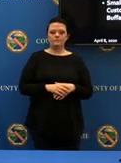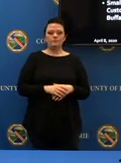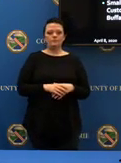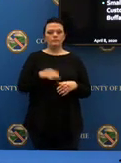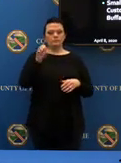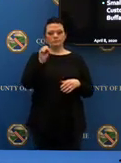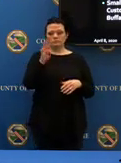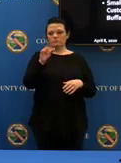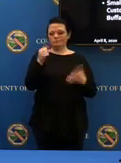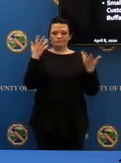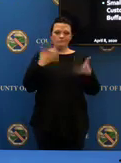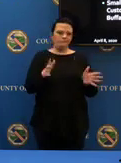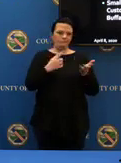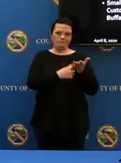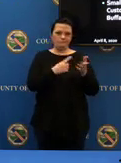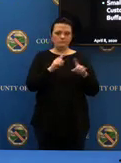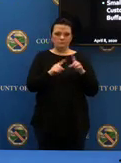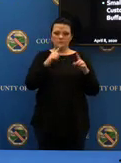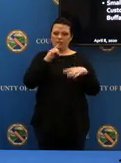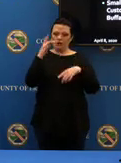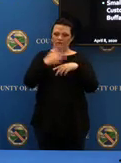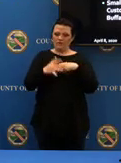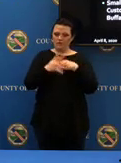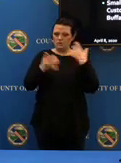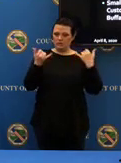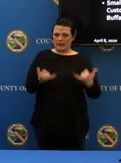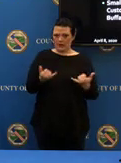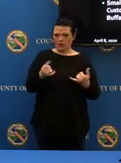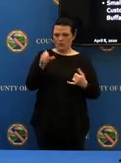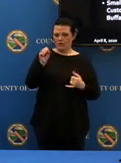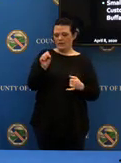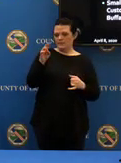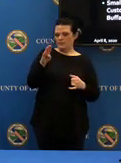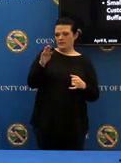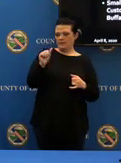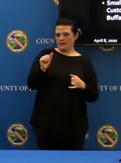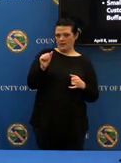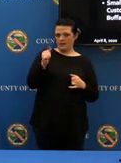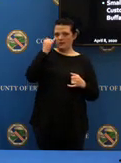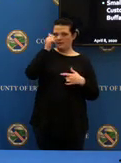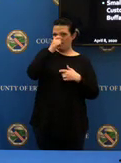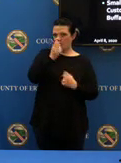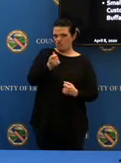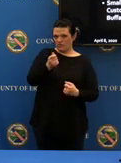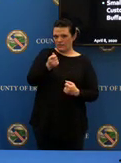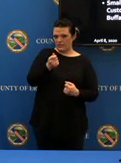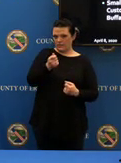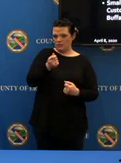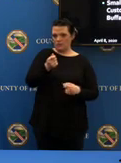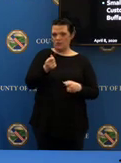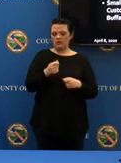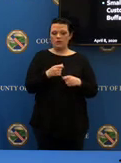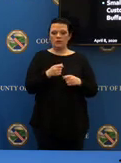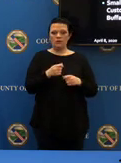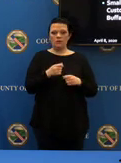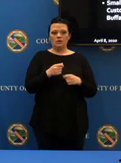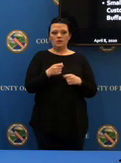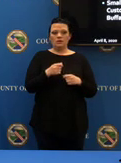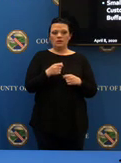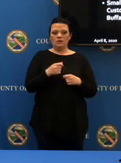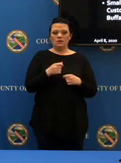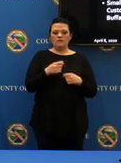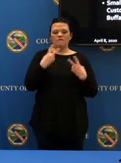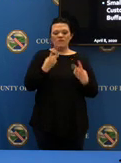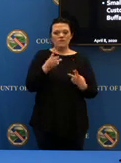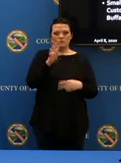SBA loans, I already talked about it, but they are available now. SBA loans, you're interested, you should go to the